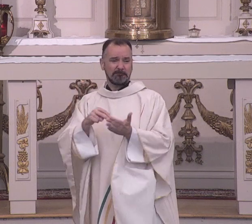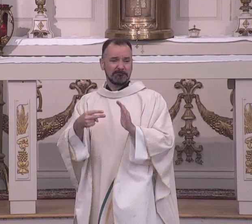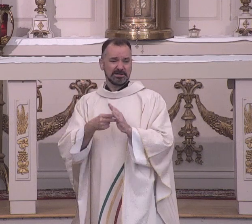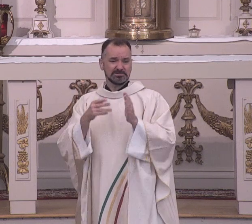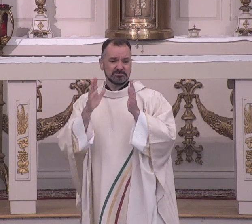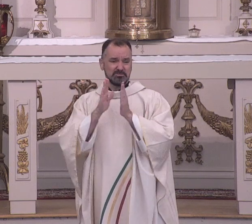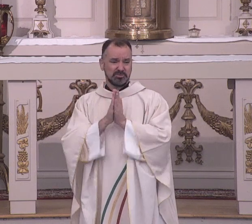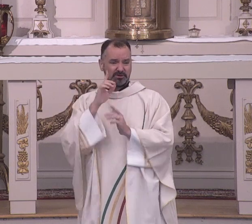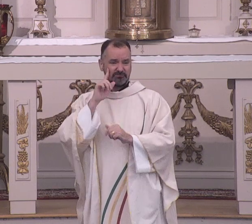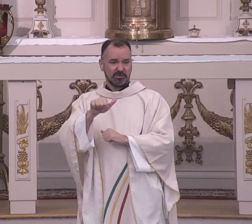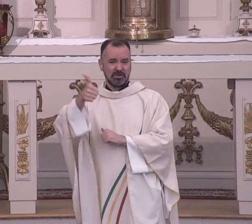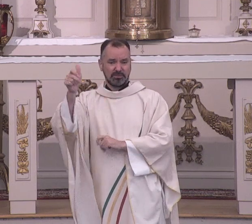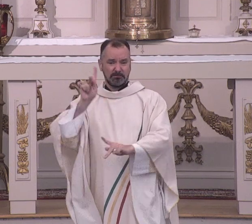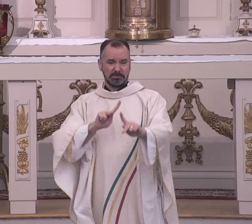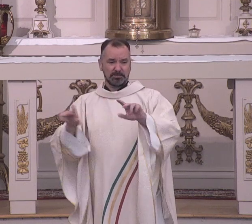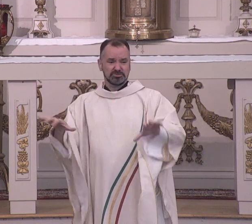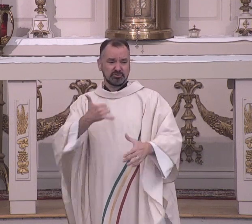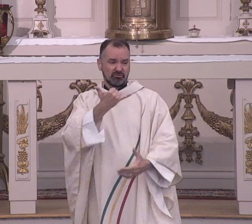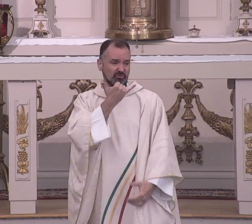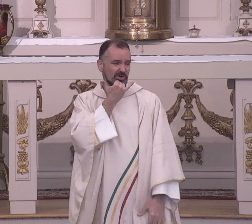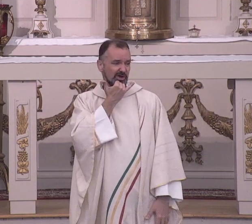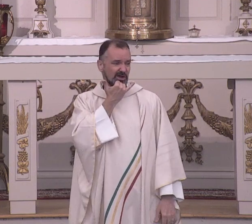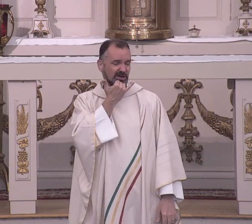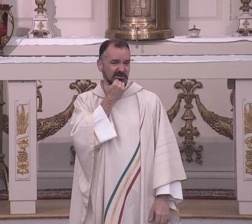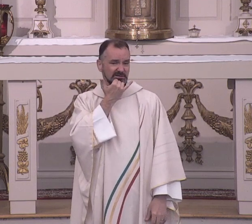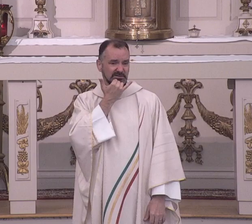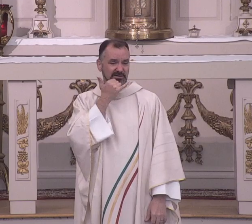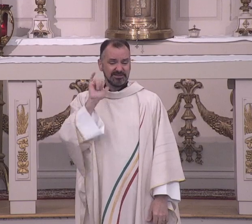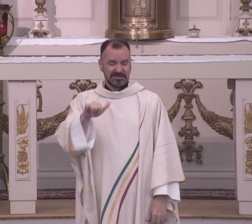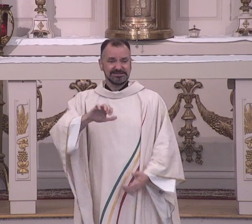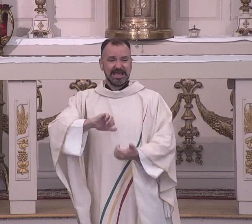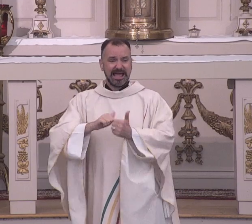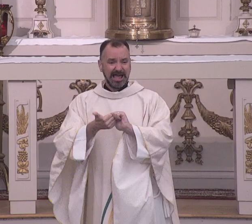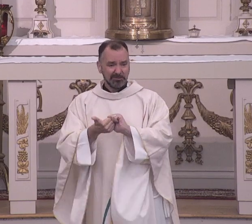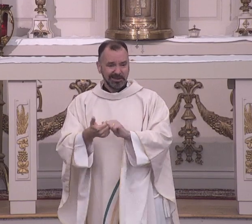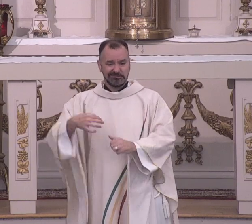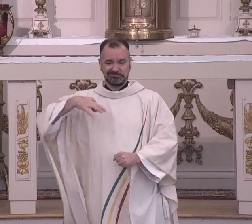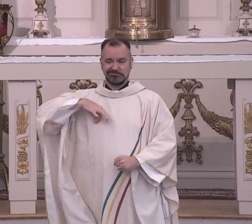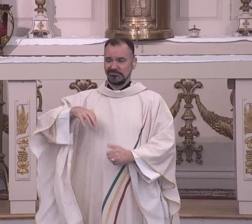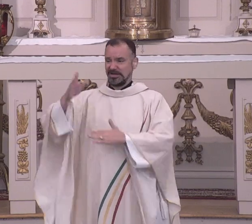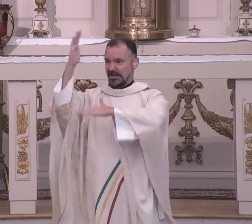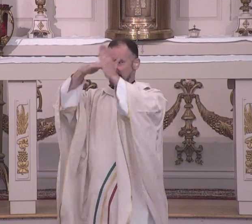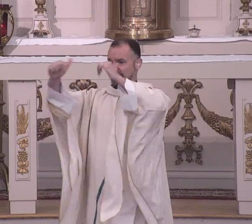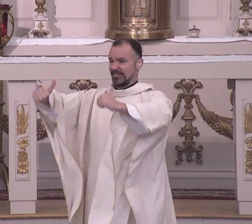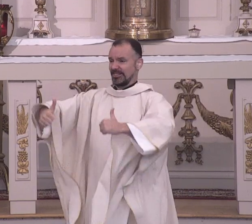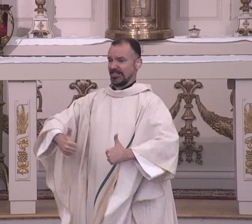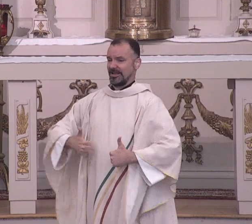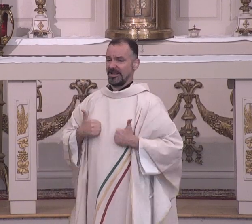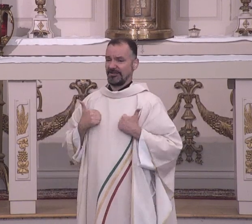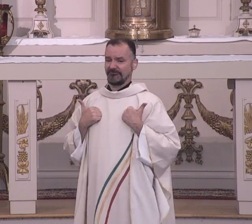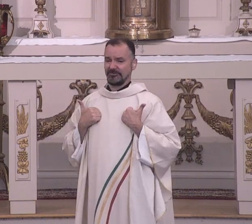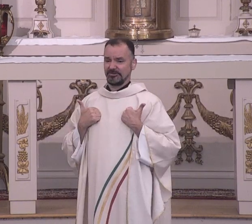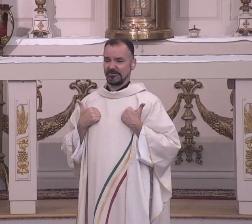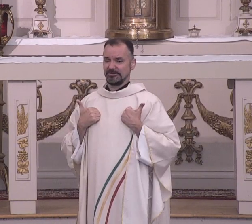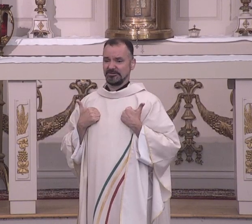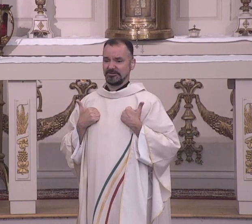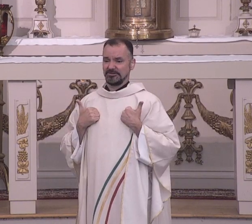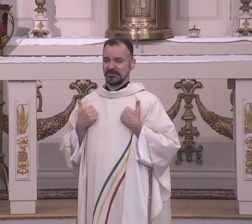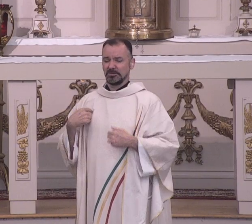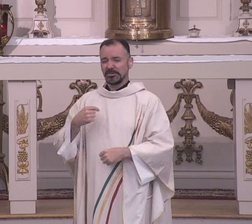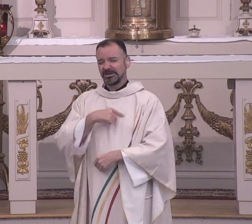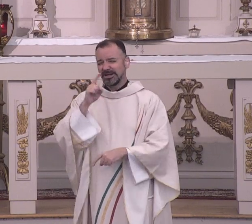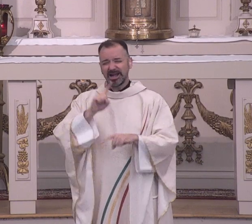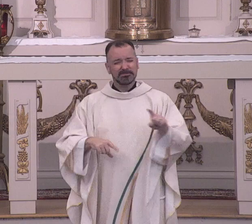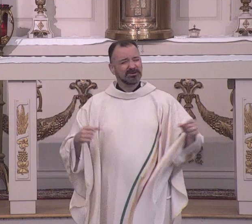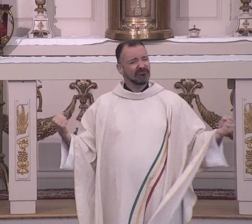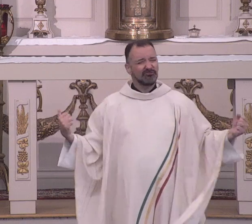It's just like Saint Anthony. You know, I can understand what it means to pray for someone who has done wrong against me, as he prayed for that